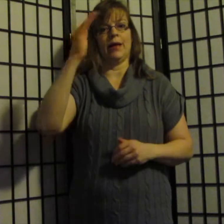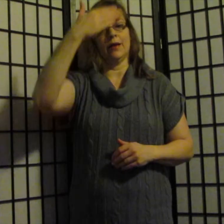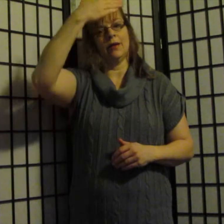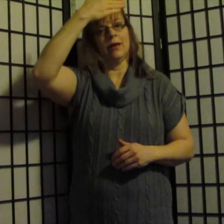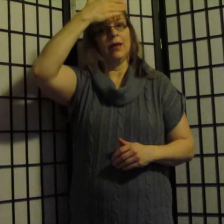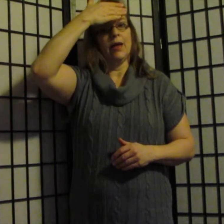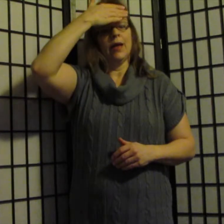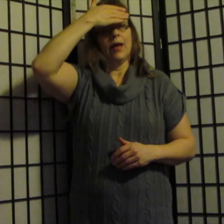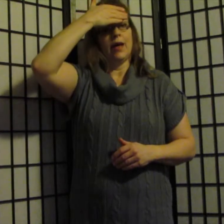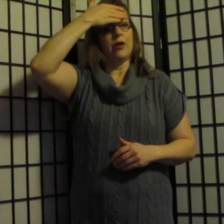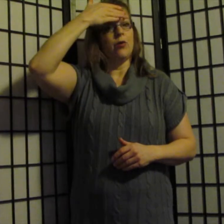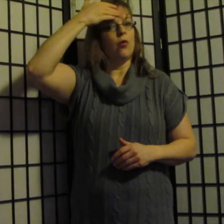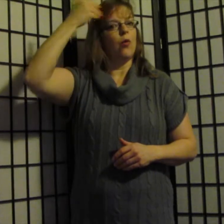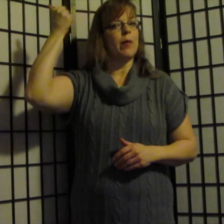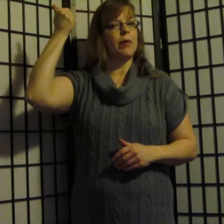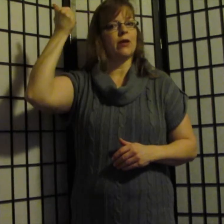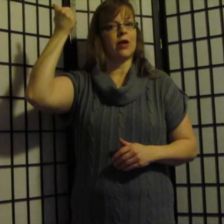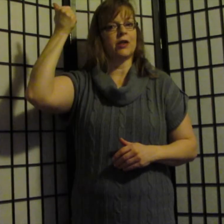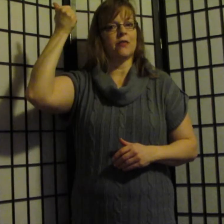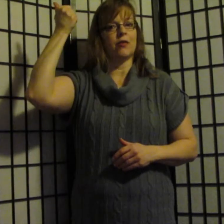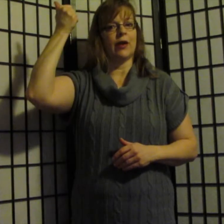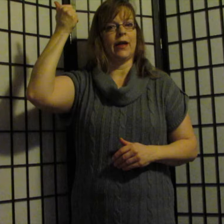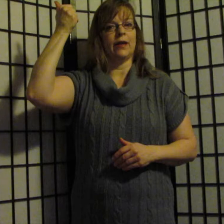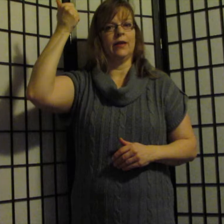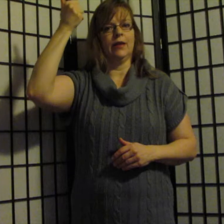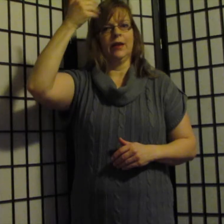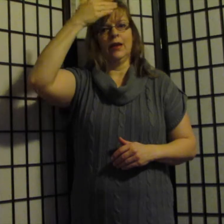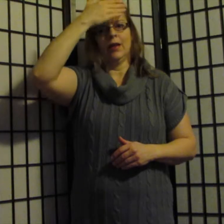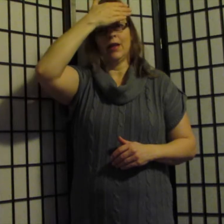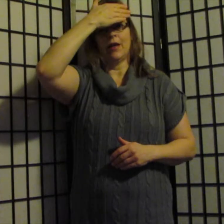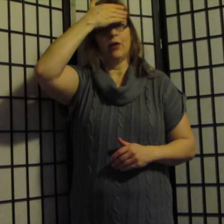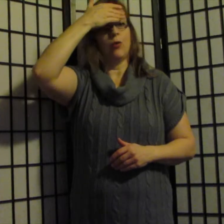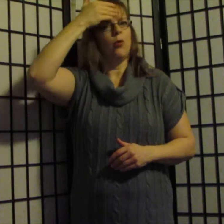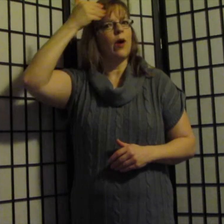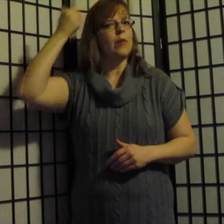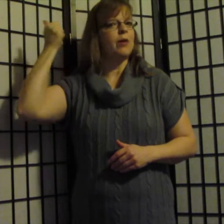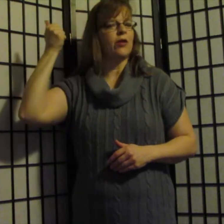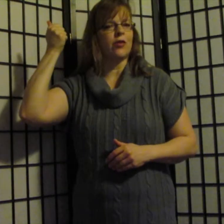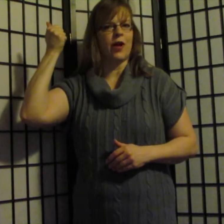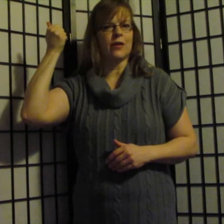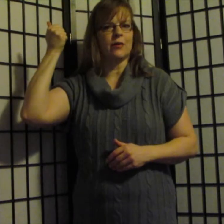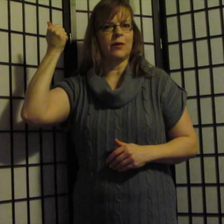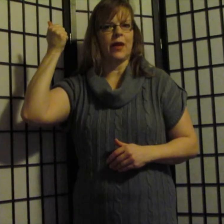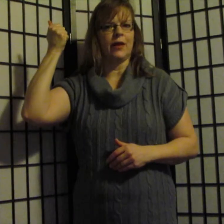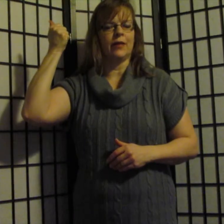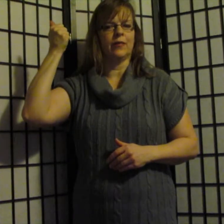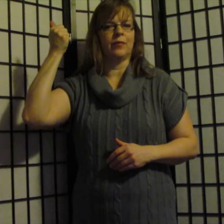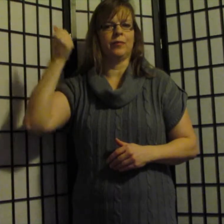hand, and you wipe it across your forehead, like you're wiping your thoughts away.